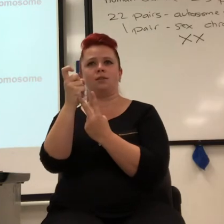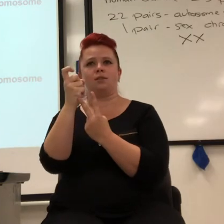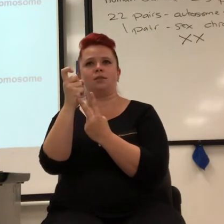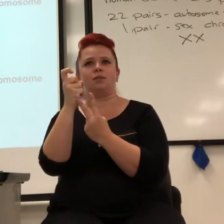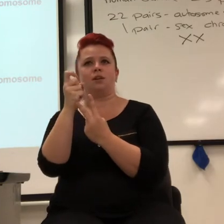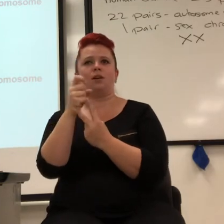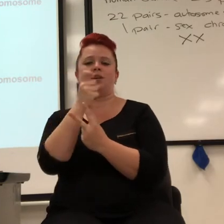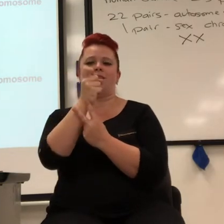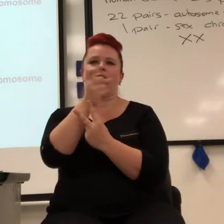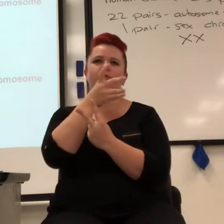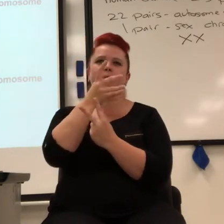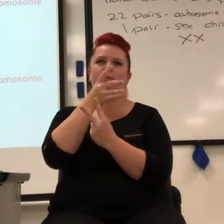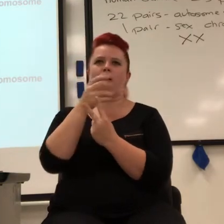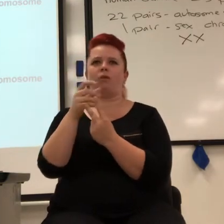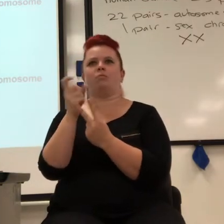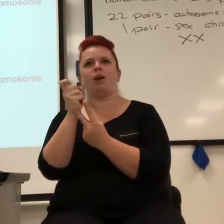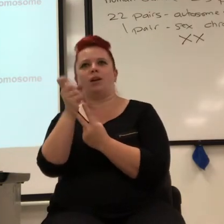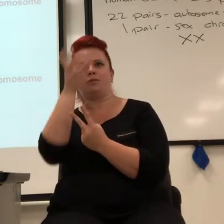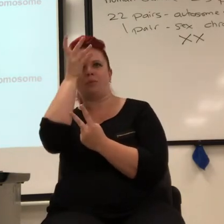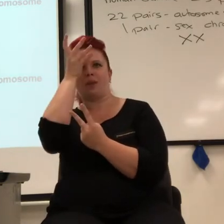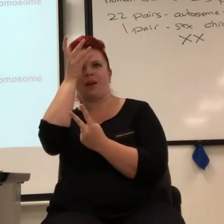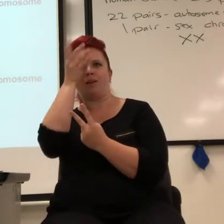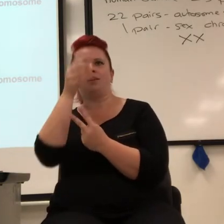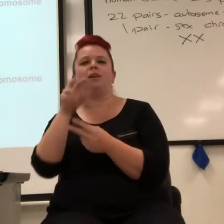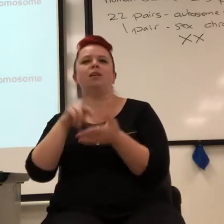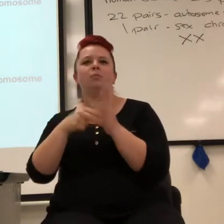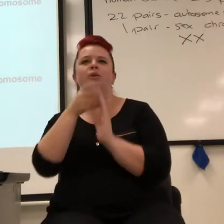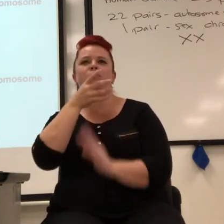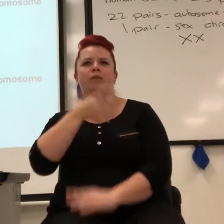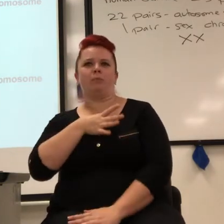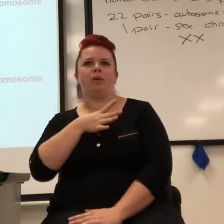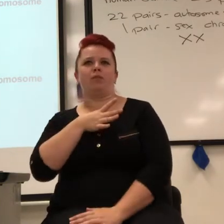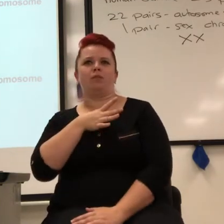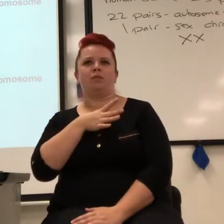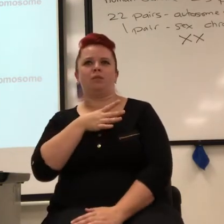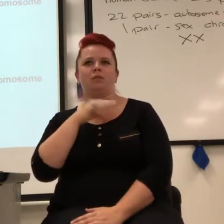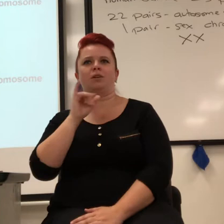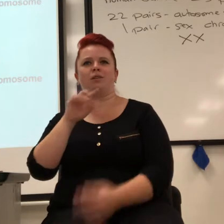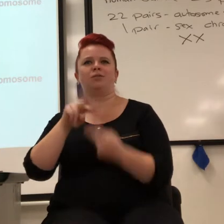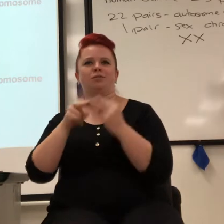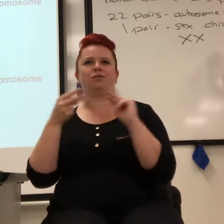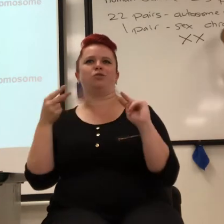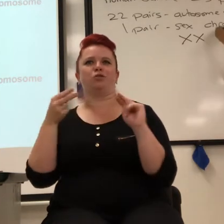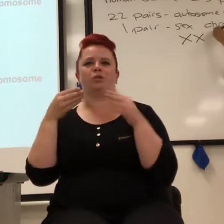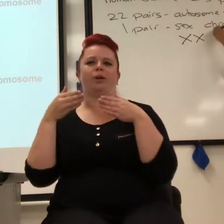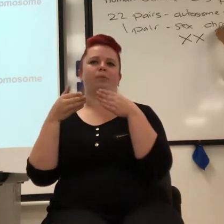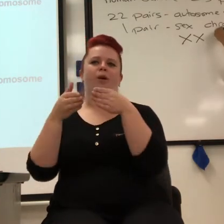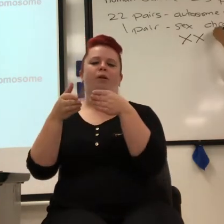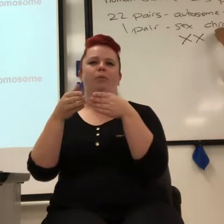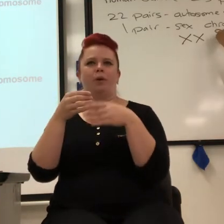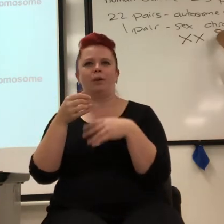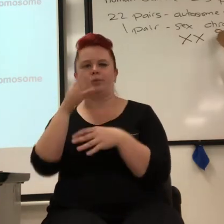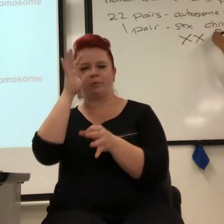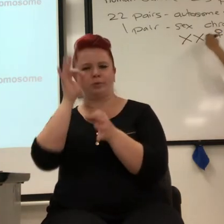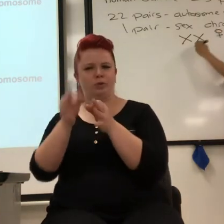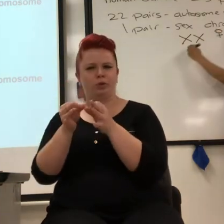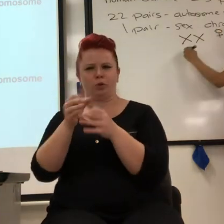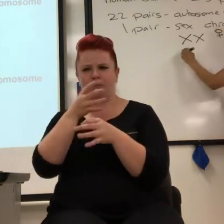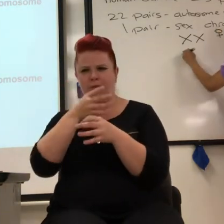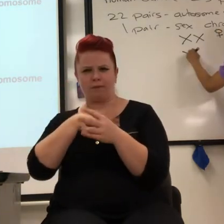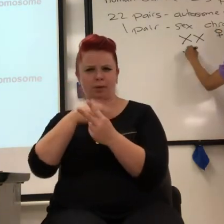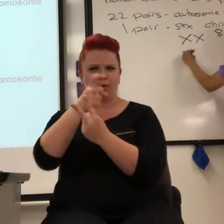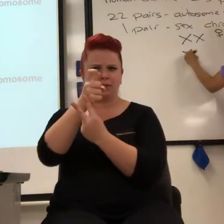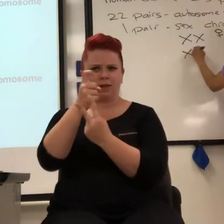dad, you're a female. Okay, that's the genetic pathway. And if you